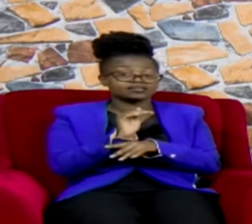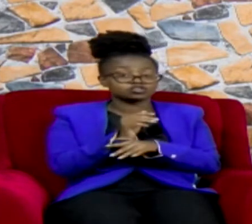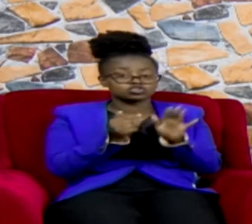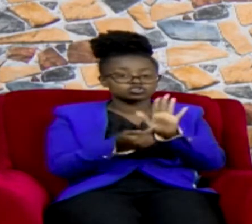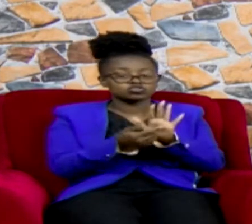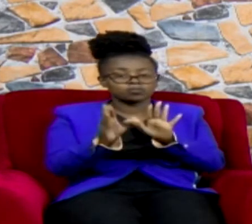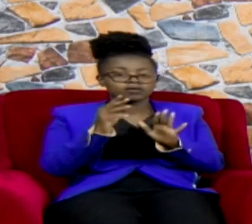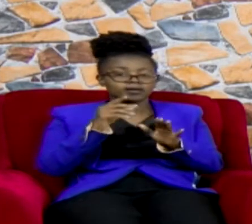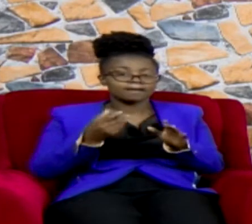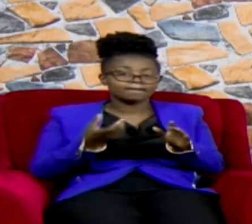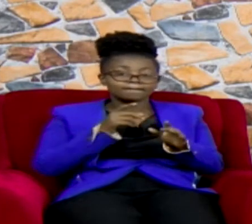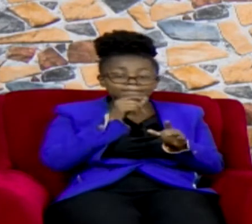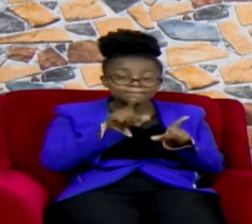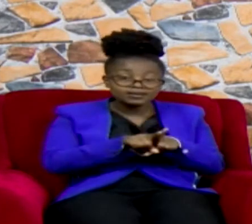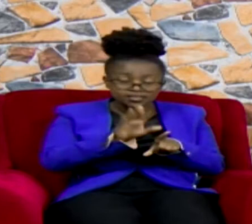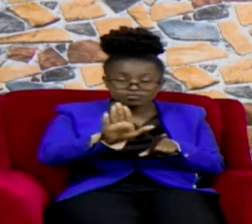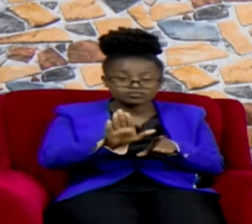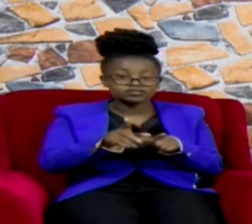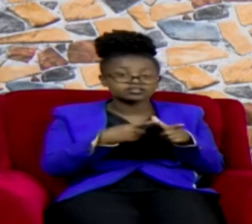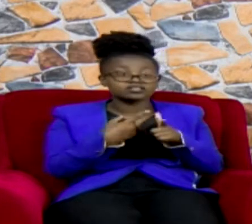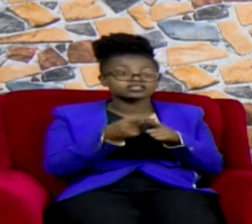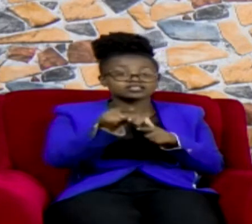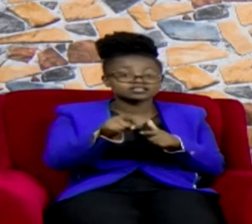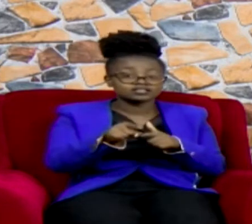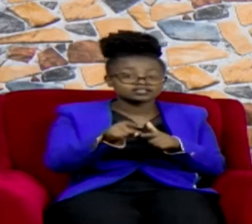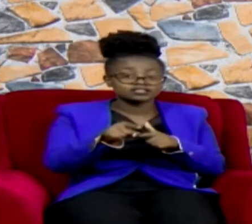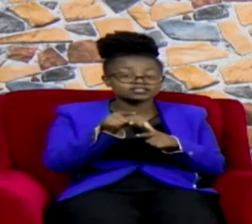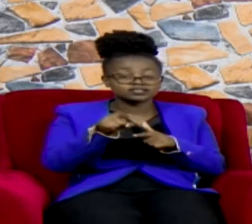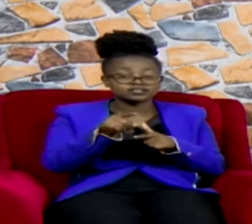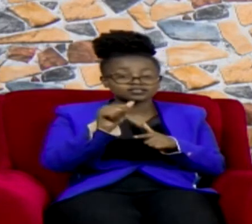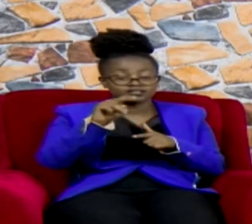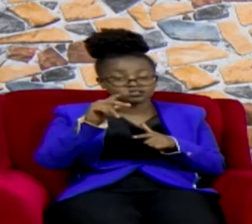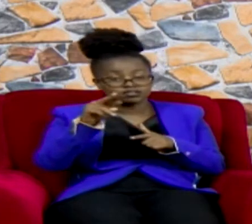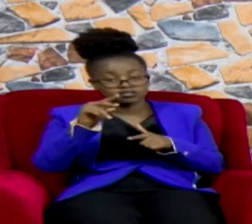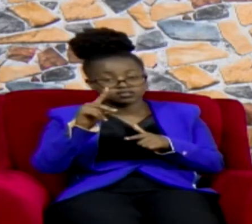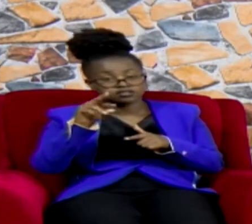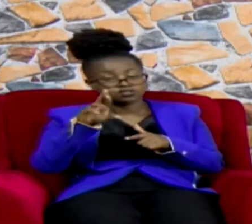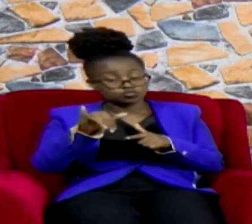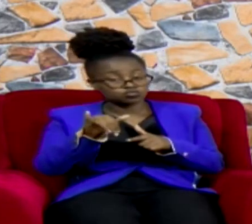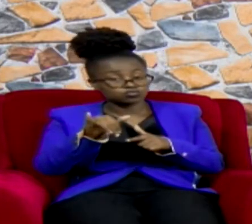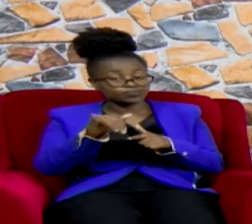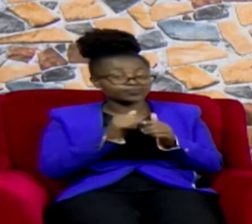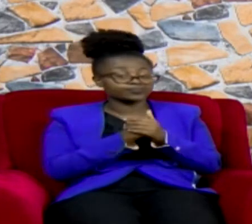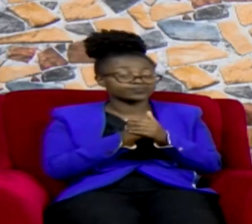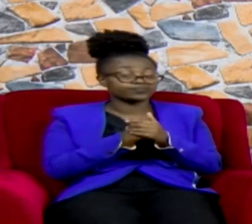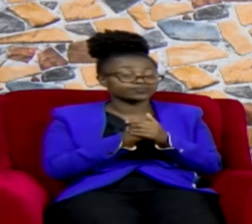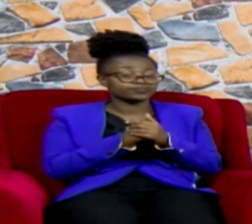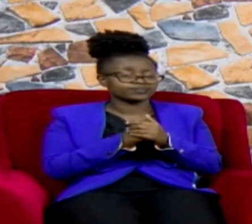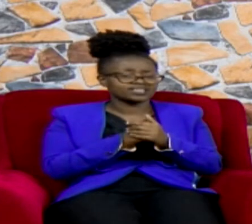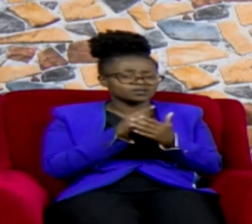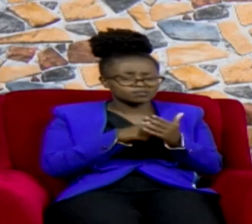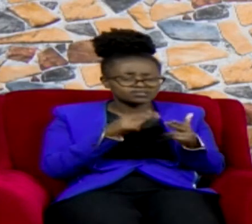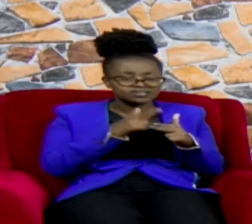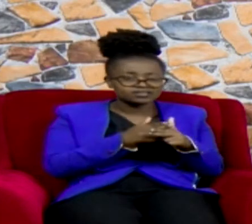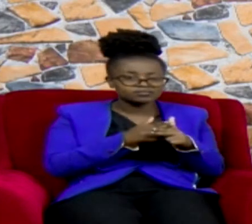me your brother. He understands that. Like this is, he can say, this is Andrew, that is your brother. So I say, what is your